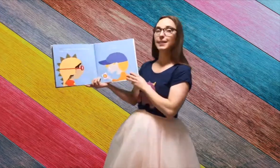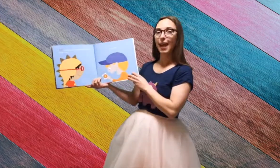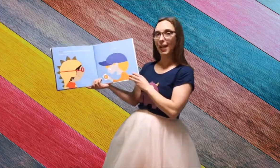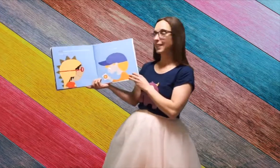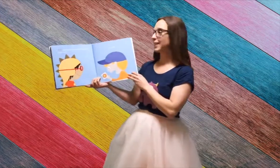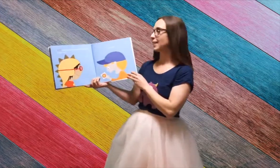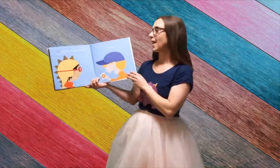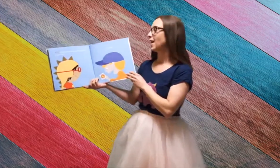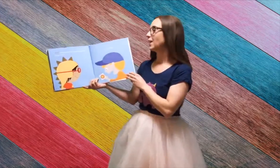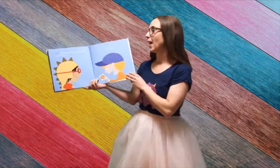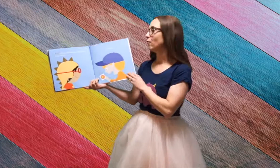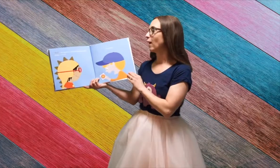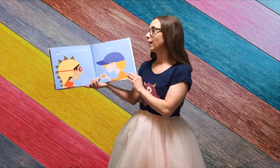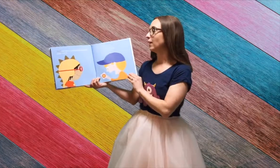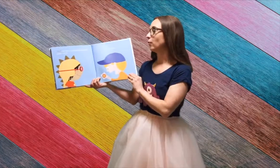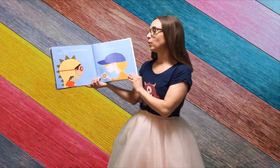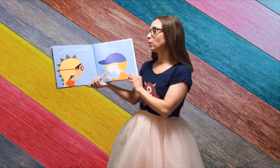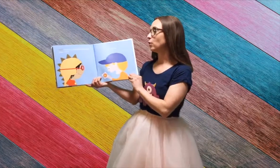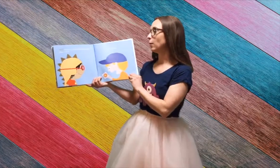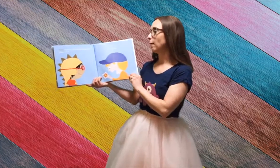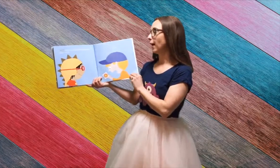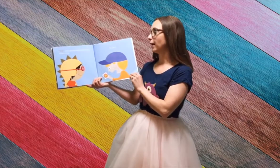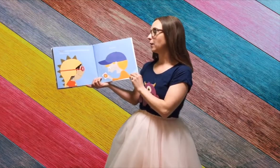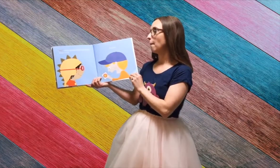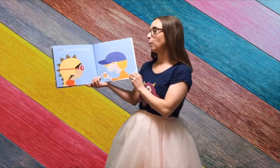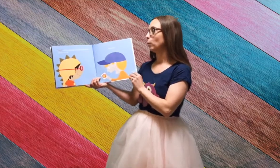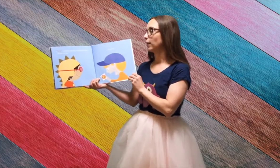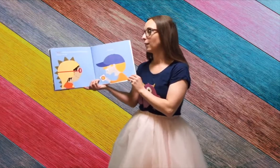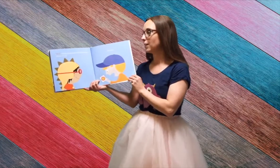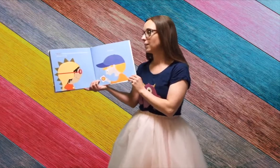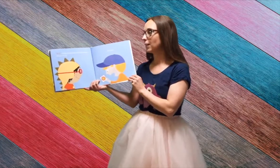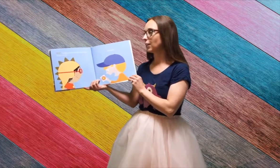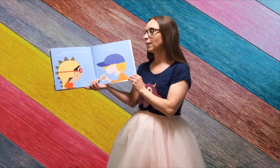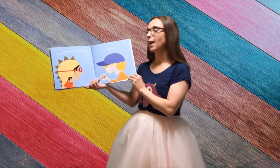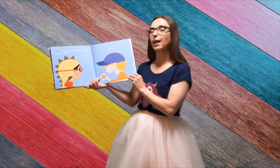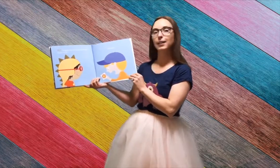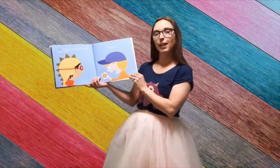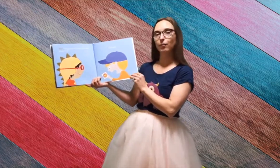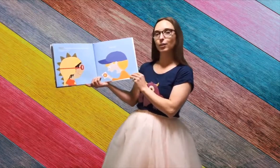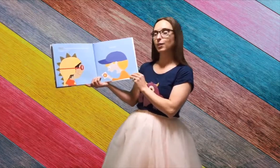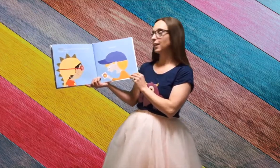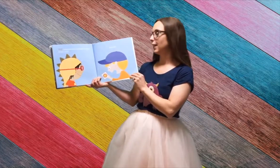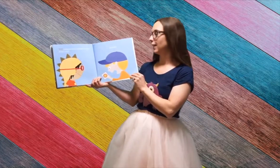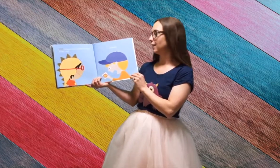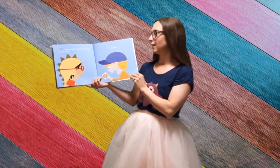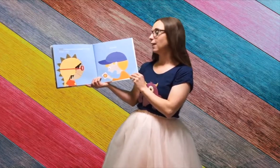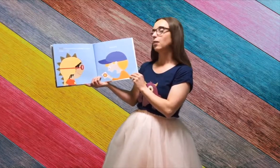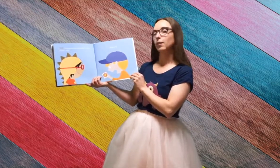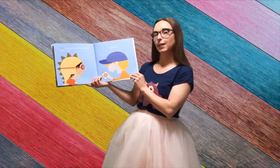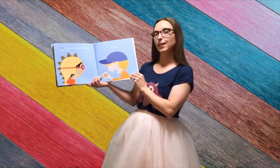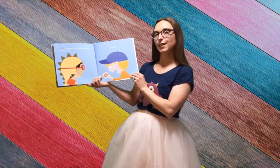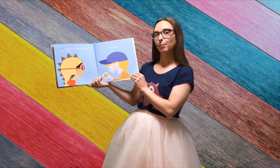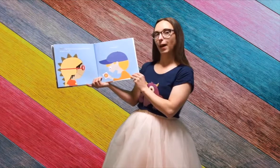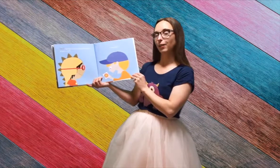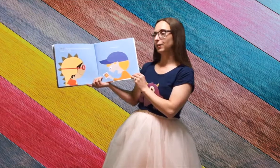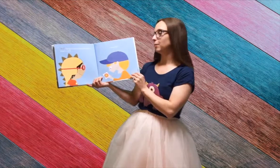Yes! Then Riley reached into a pocket, pulled out the sticker, and gave it to the kid. The kid smiled.